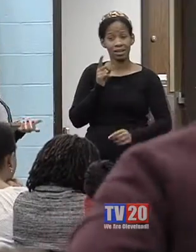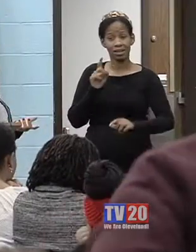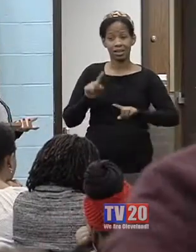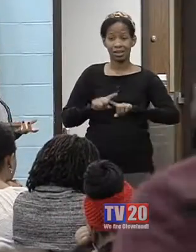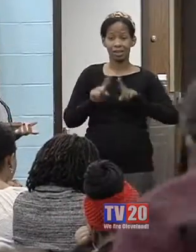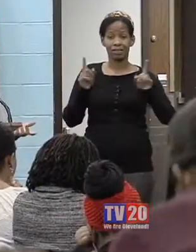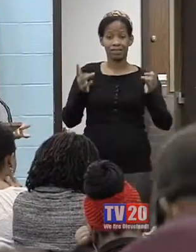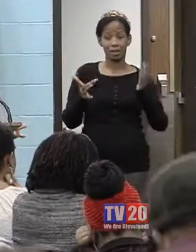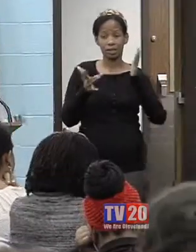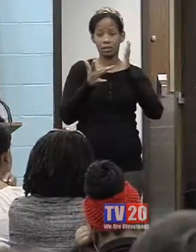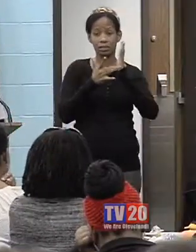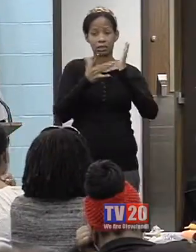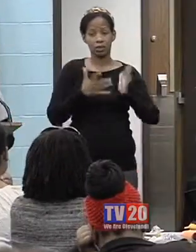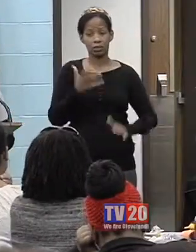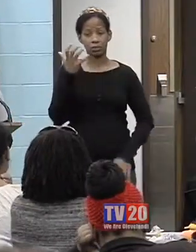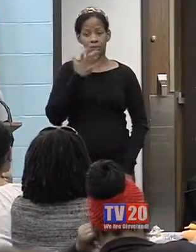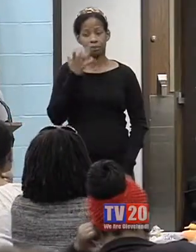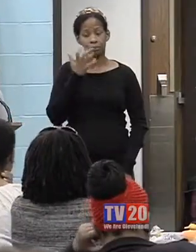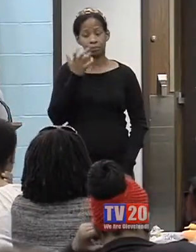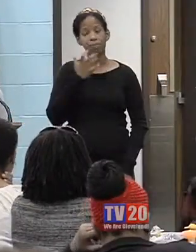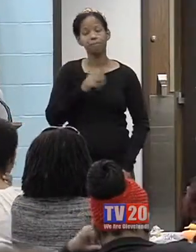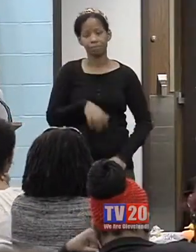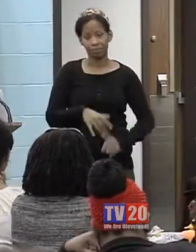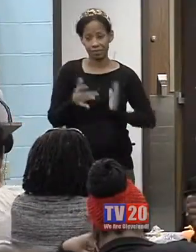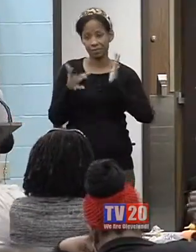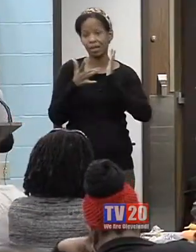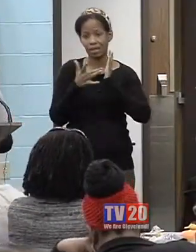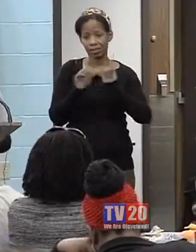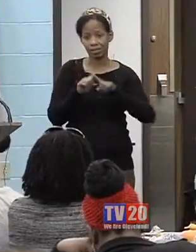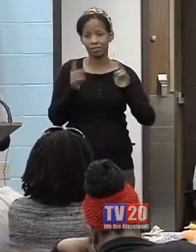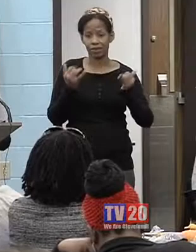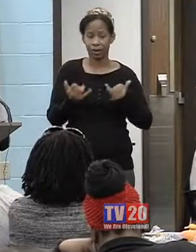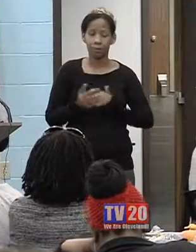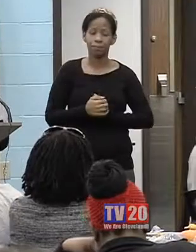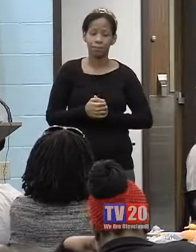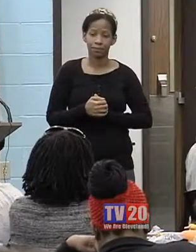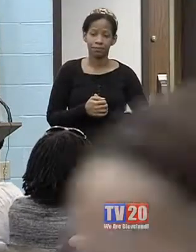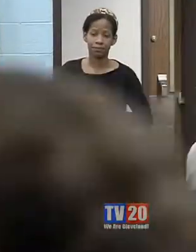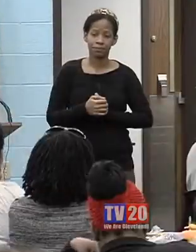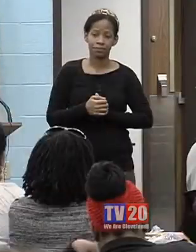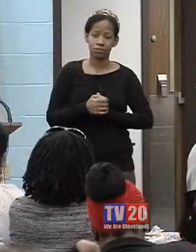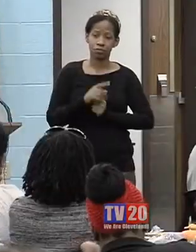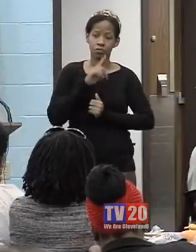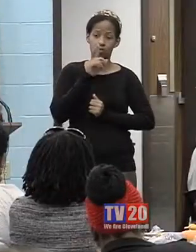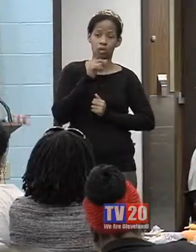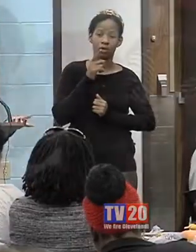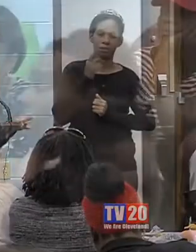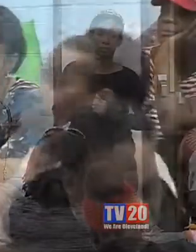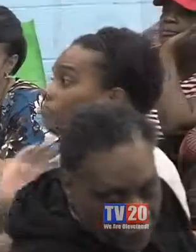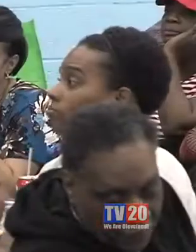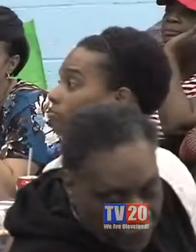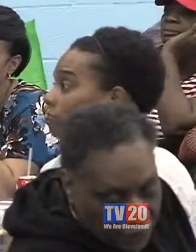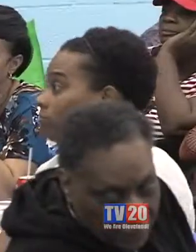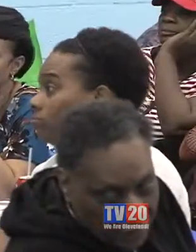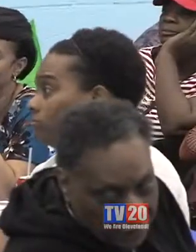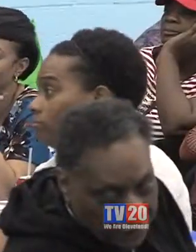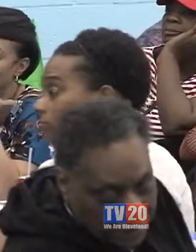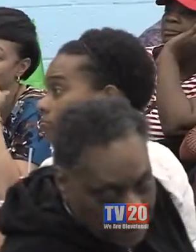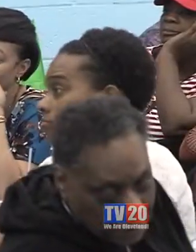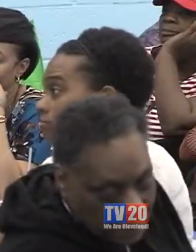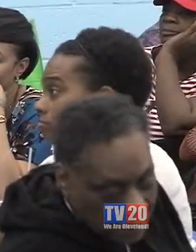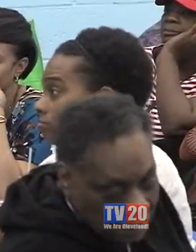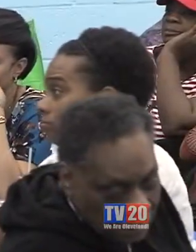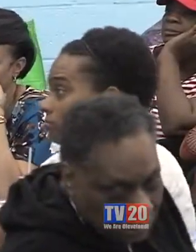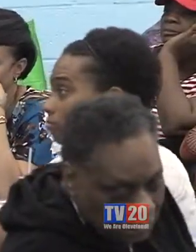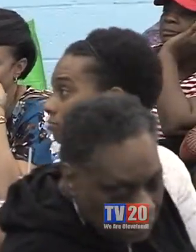technology's phenomenal. We're going to touch base on technology a little bit, but because of technology, there will soon be